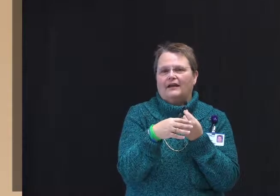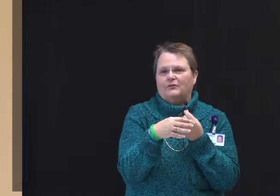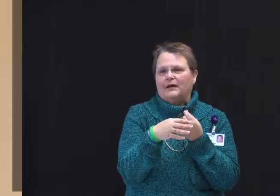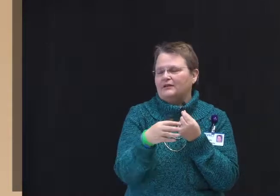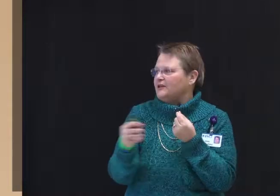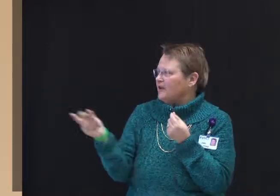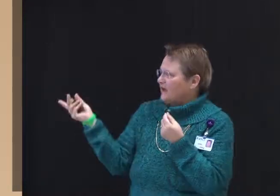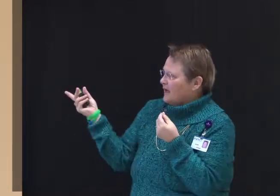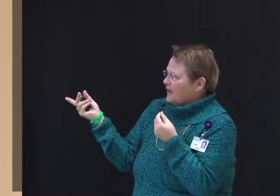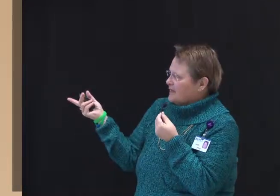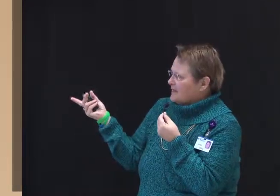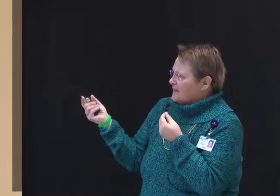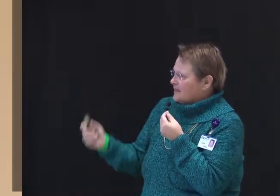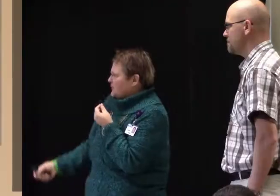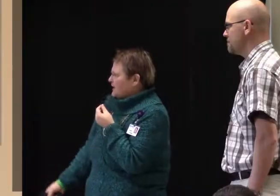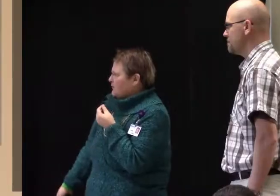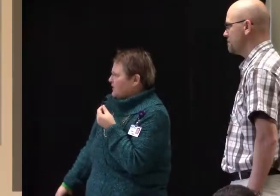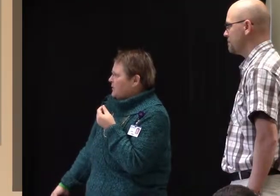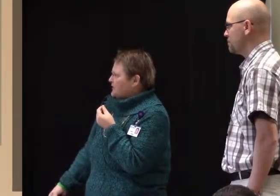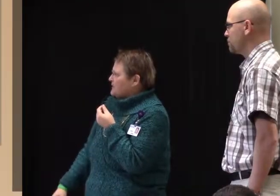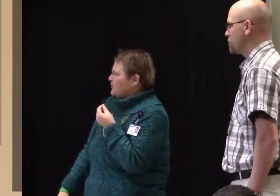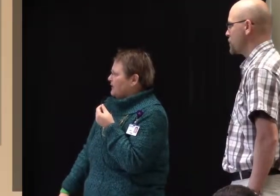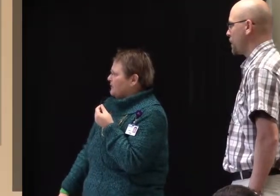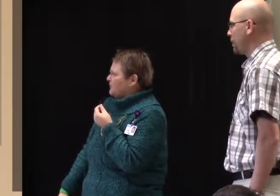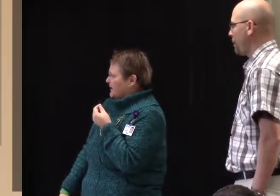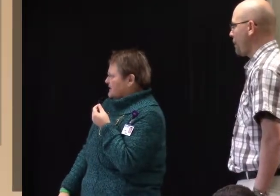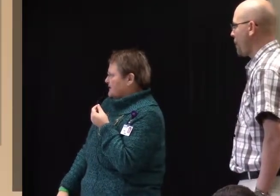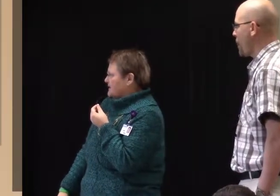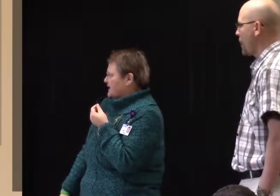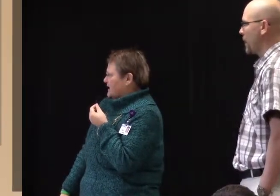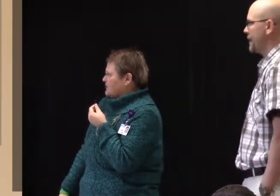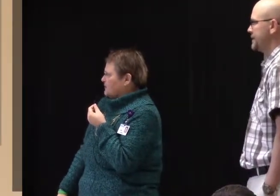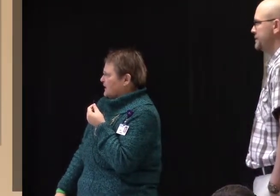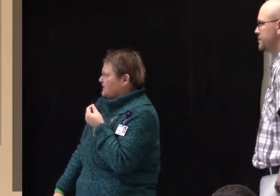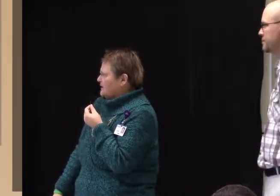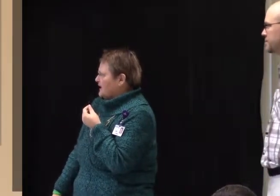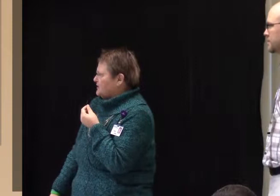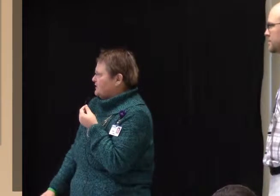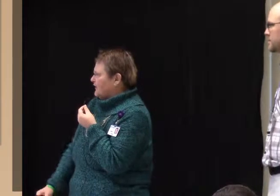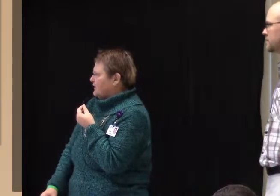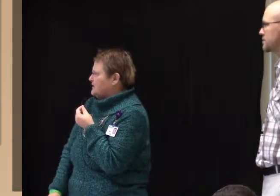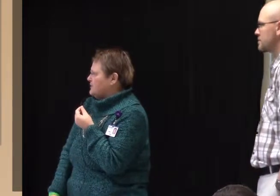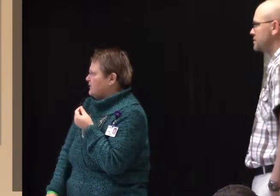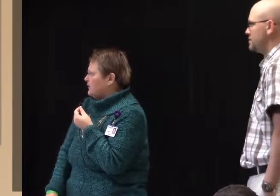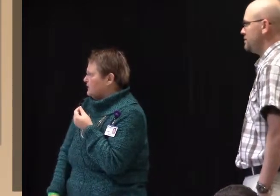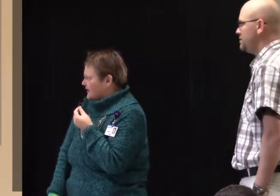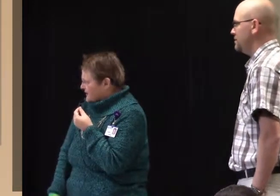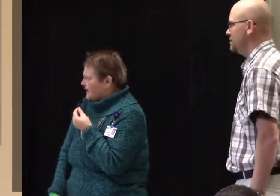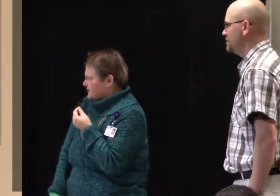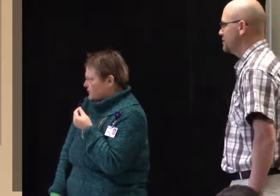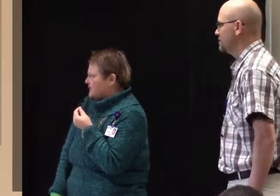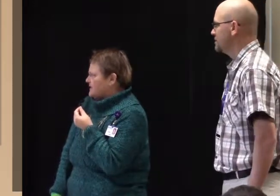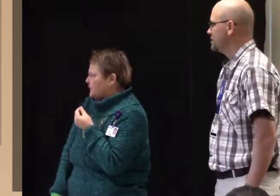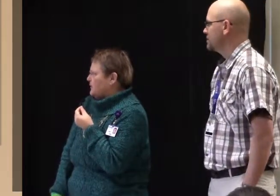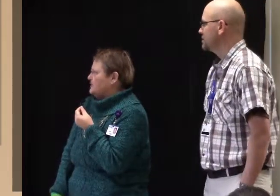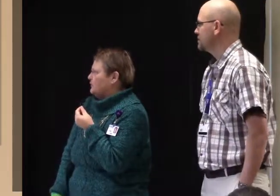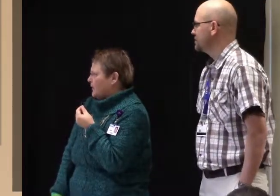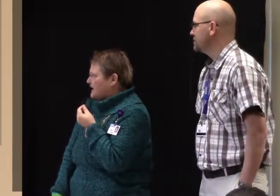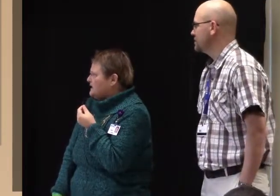And the patient says, in speaking with the patient's wife at the bedside today, she mentioned that she found the stroke, the telestroke experience great,